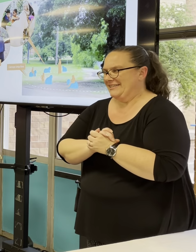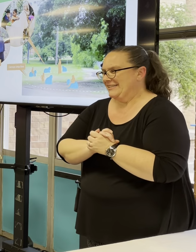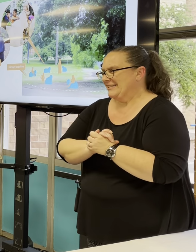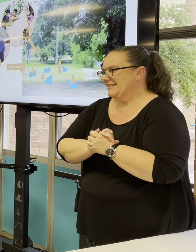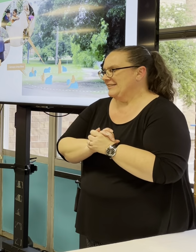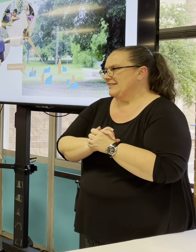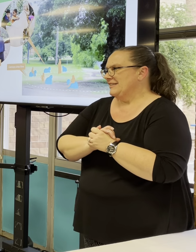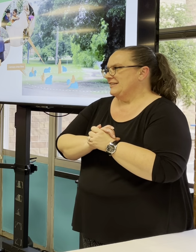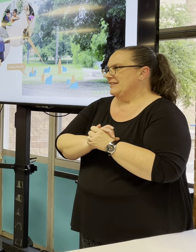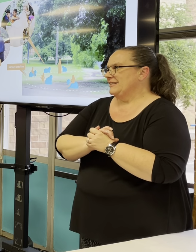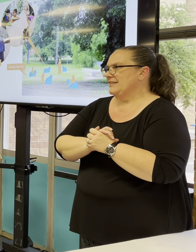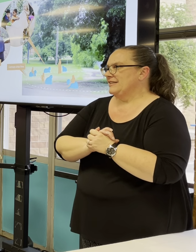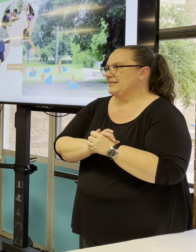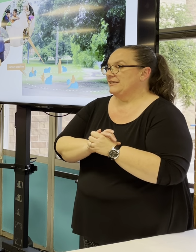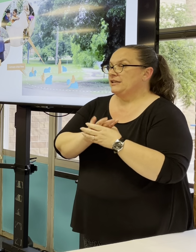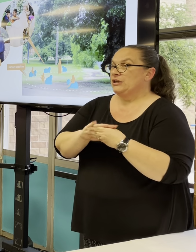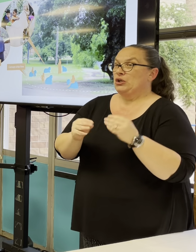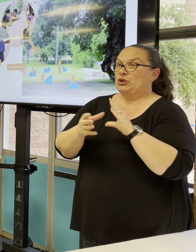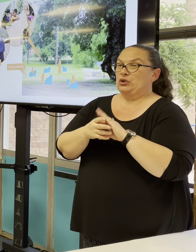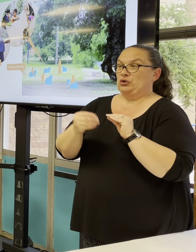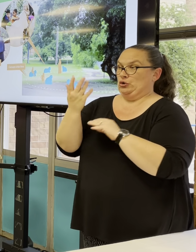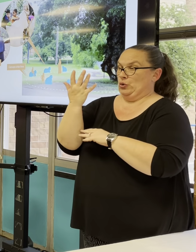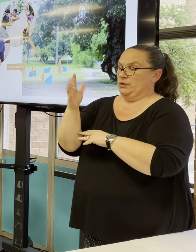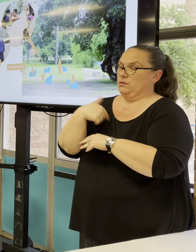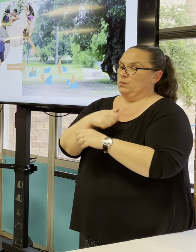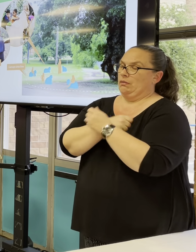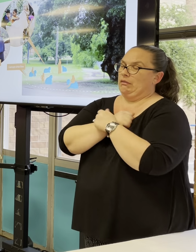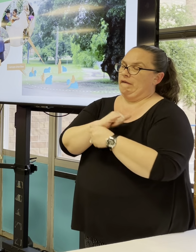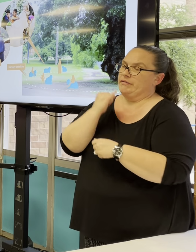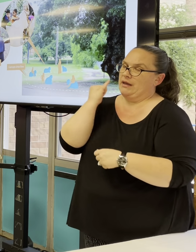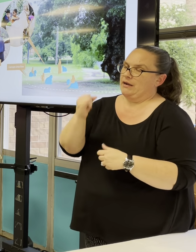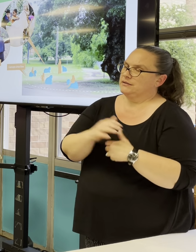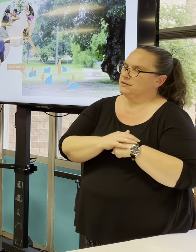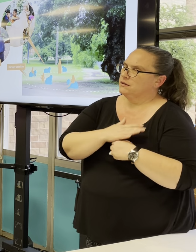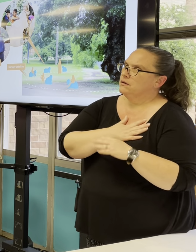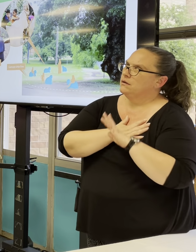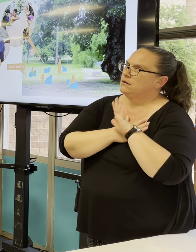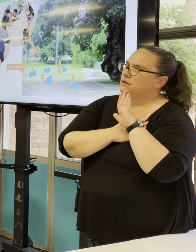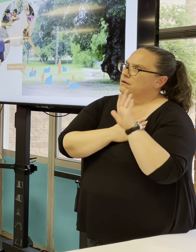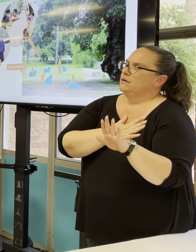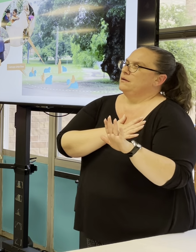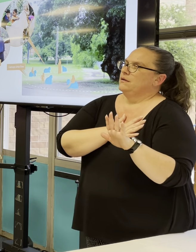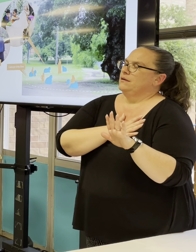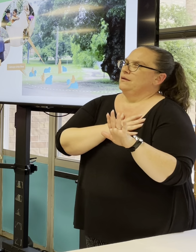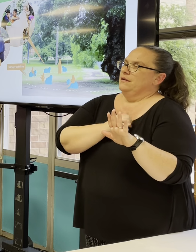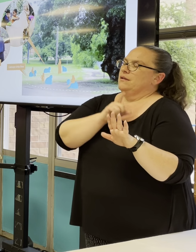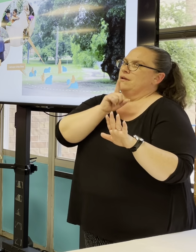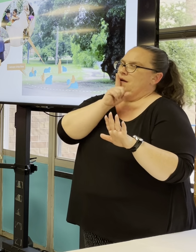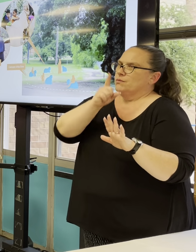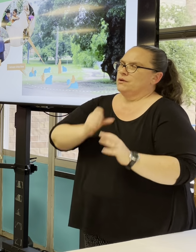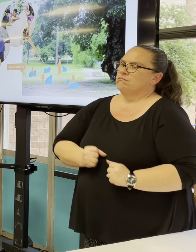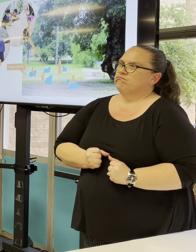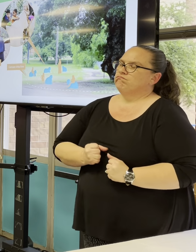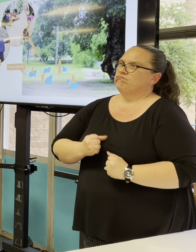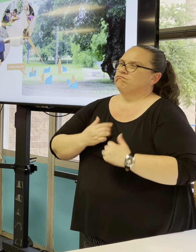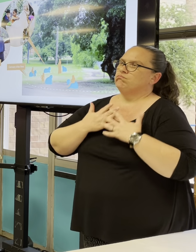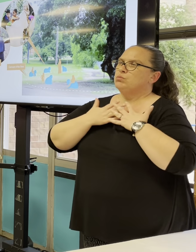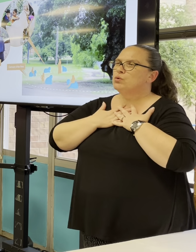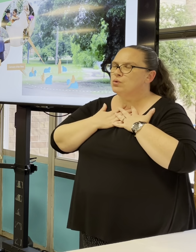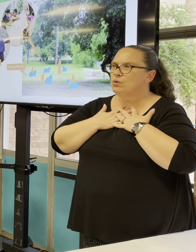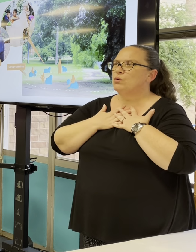And then the story tree comment, just directly, we love that idea. I can't tell you how much that really was moving, especially with these